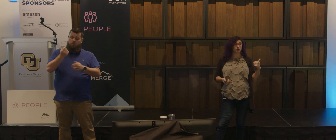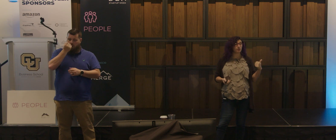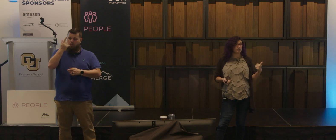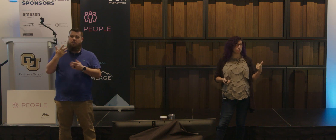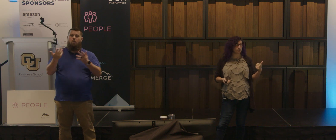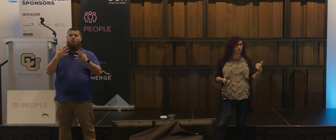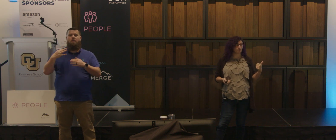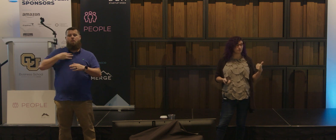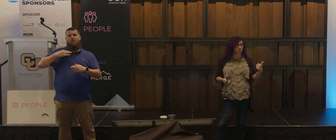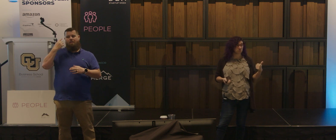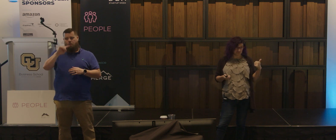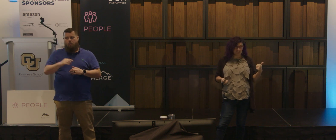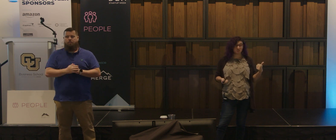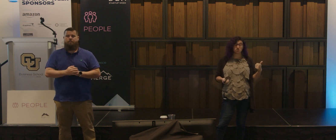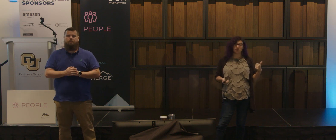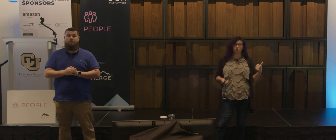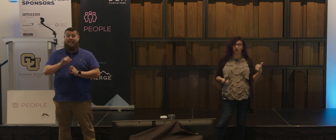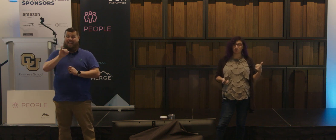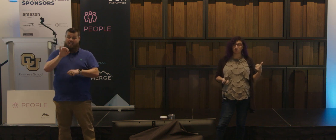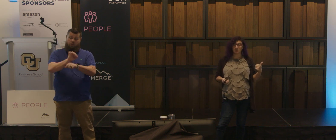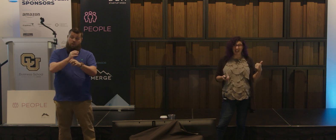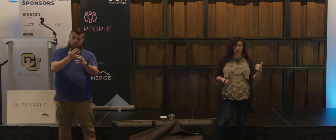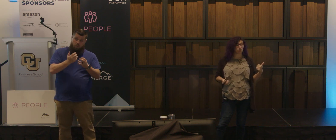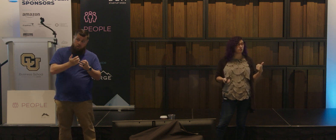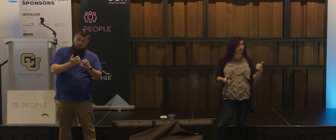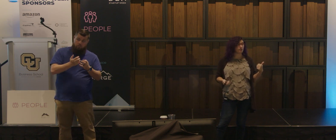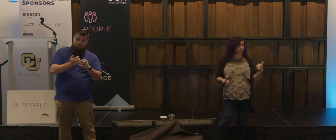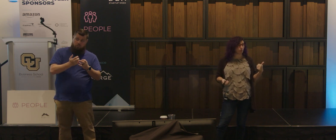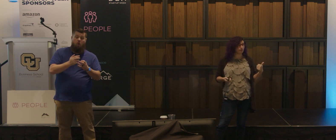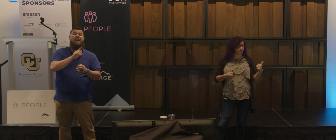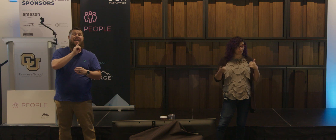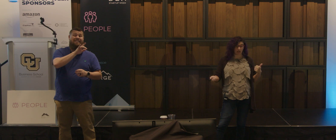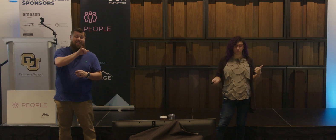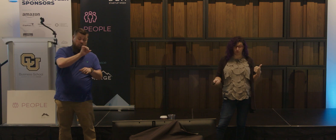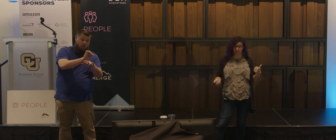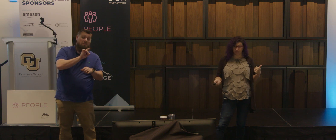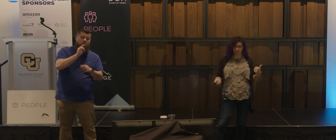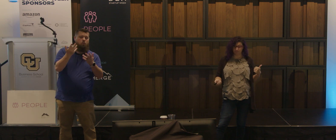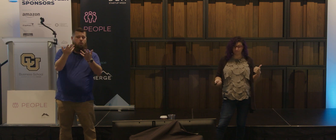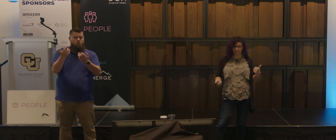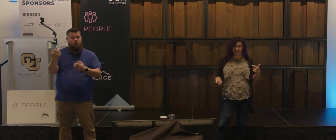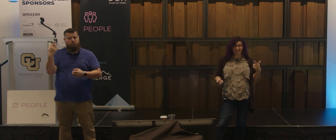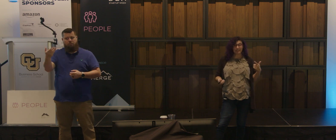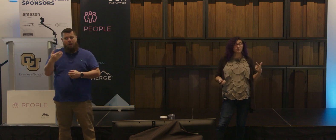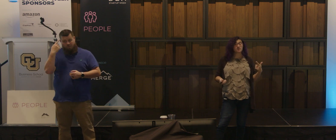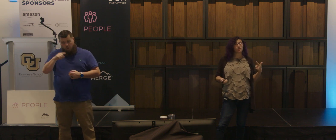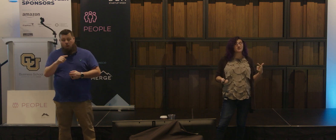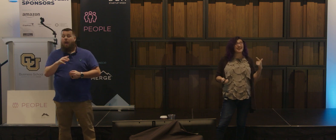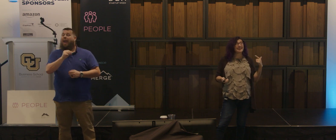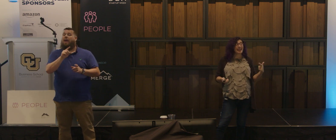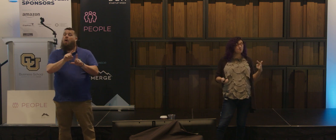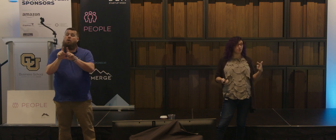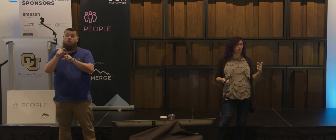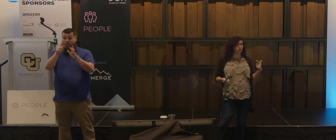understand what they're applying for? Is the job they want actually the job that we want to hire for? Is this